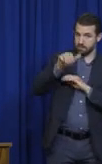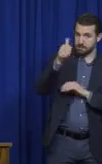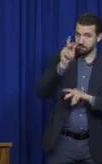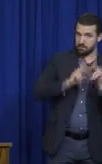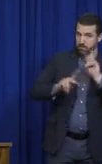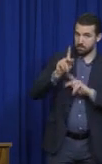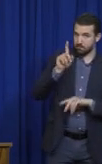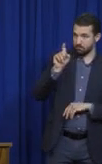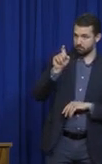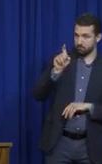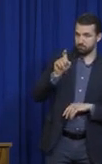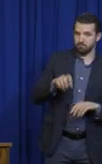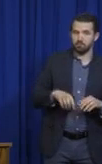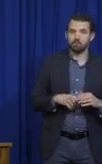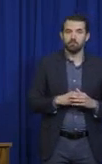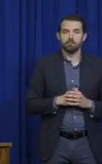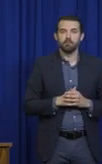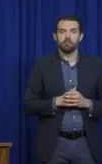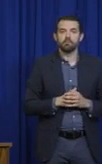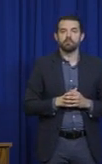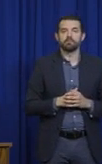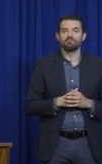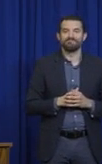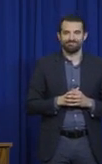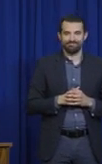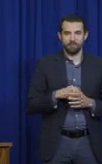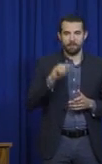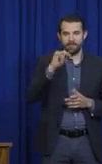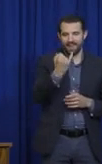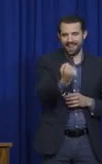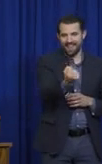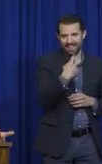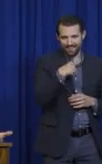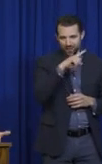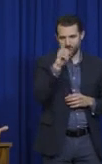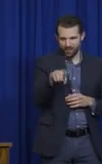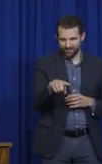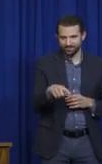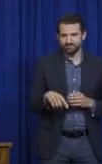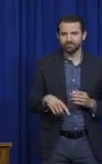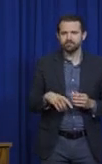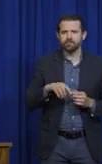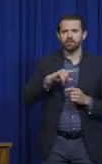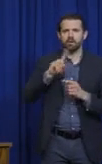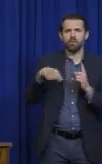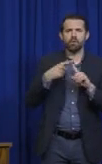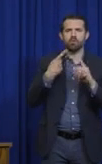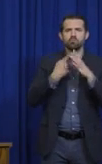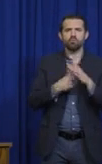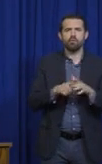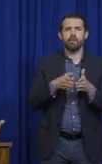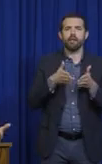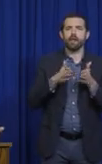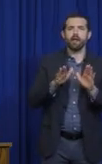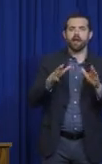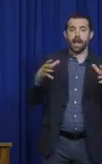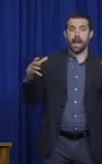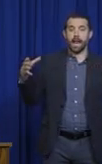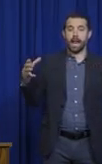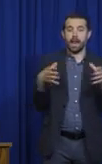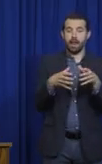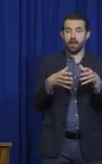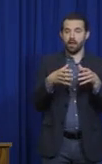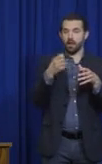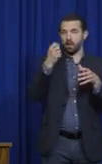take steps toward reopening, at what point can folks mix with, intermingle, socialize with folks from other